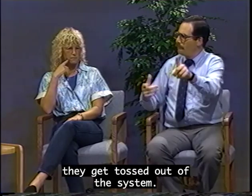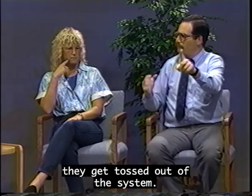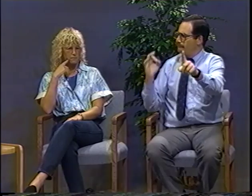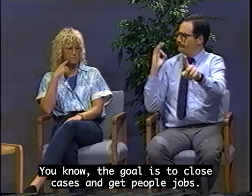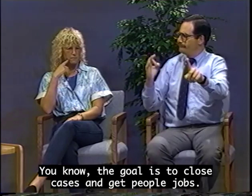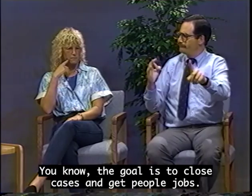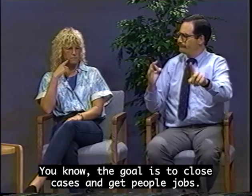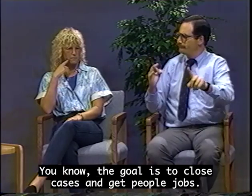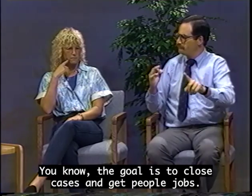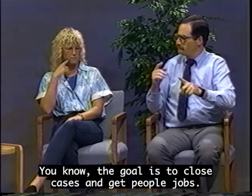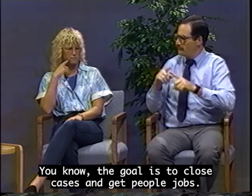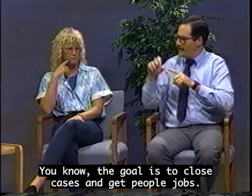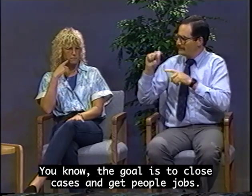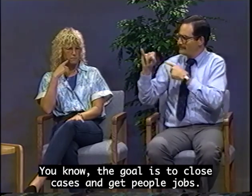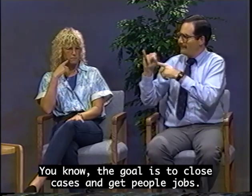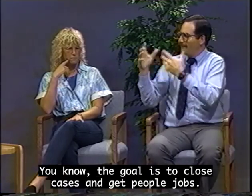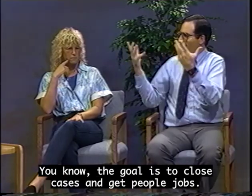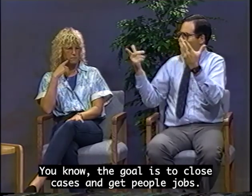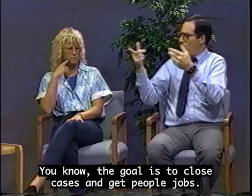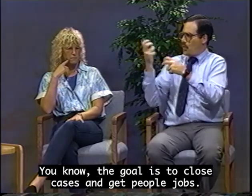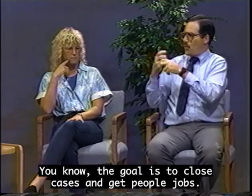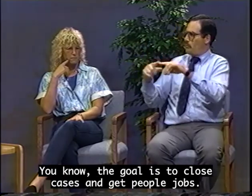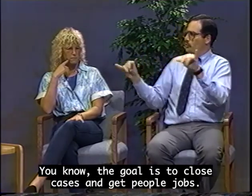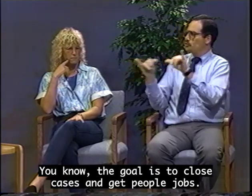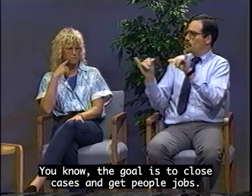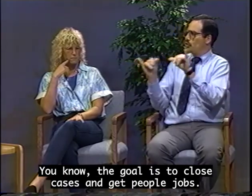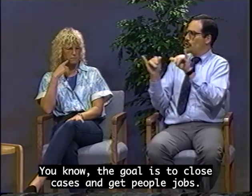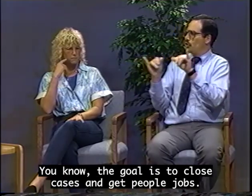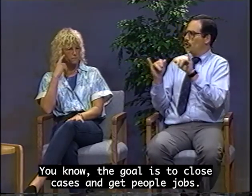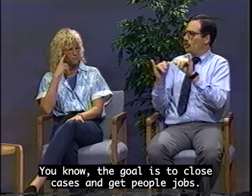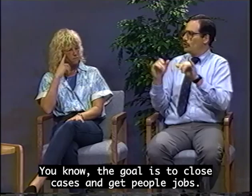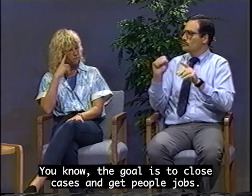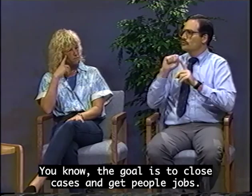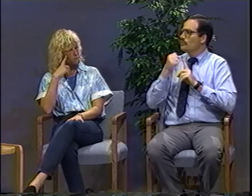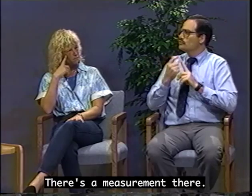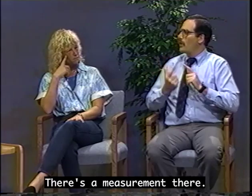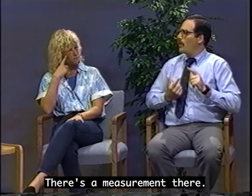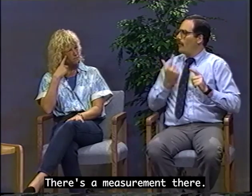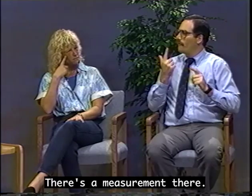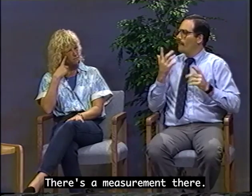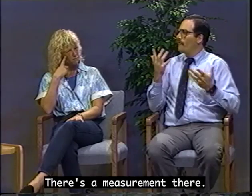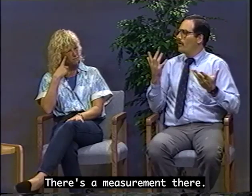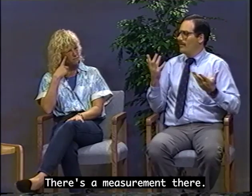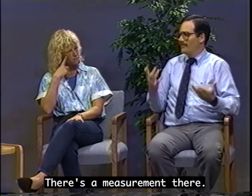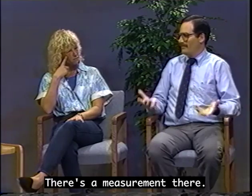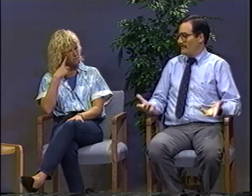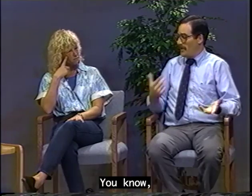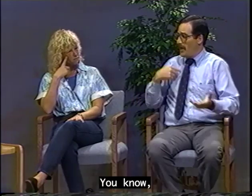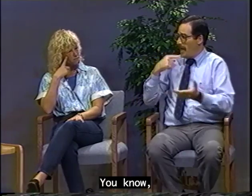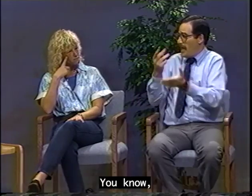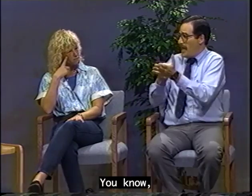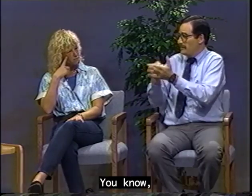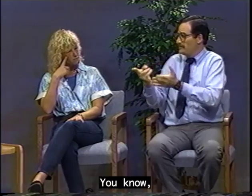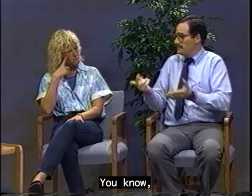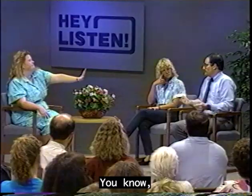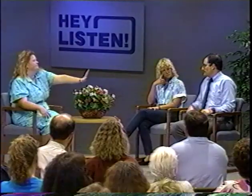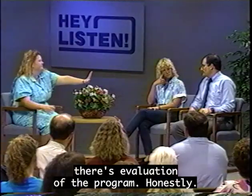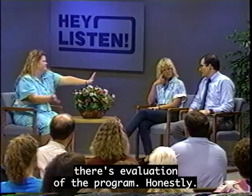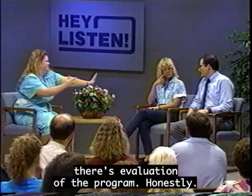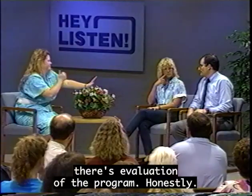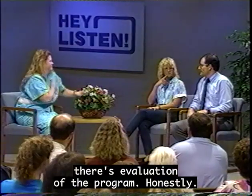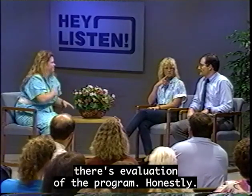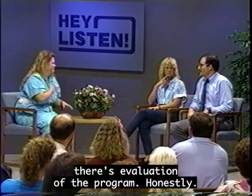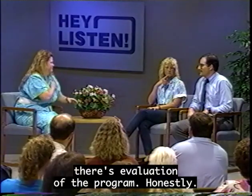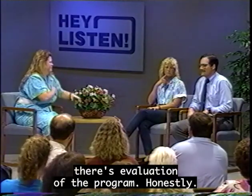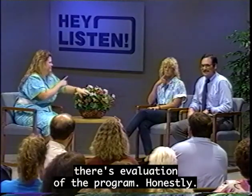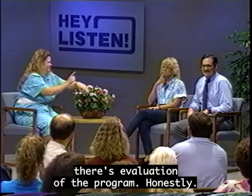of the system. You know, the goal is to close cases and get people's jobs. There's a measurement there. You know,